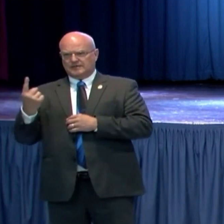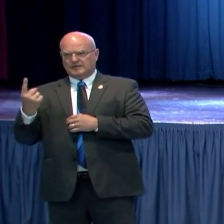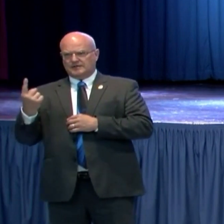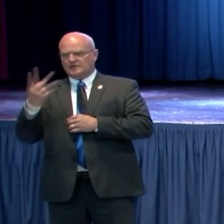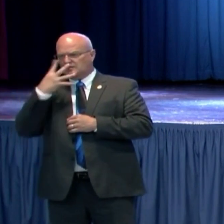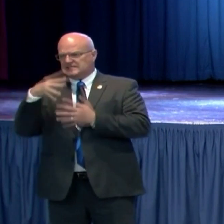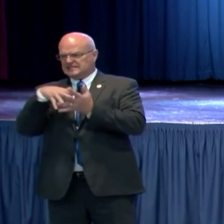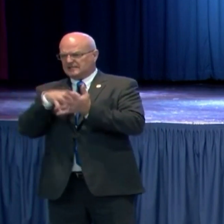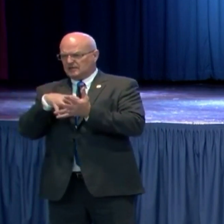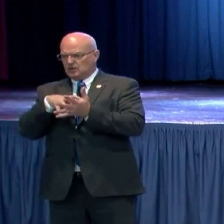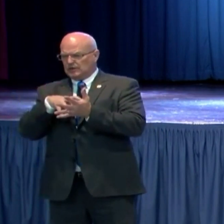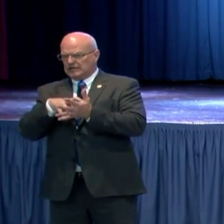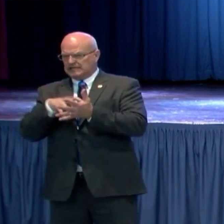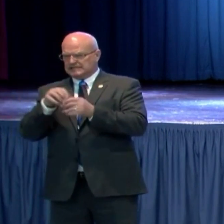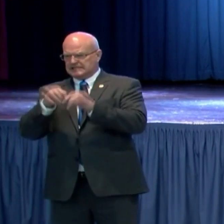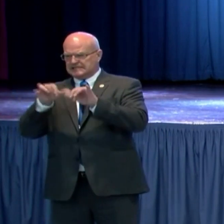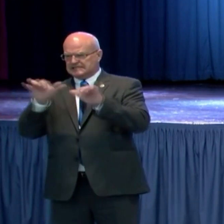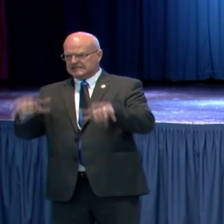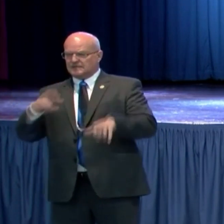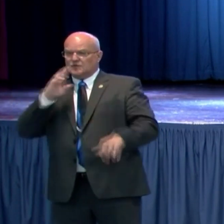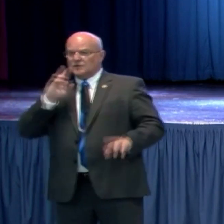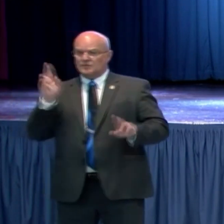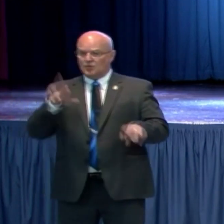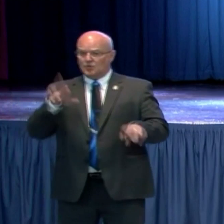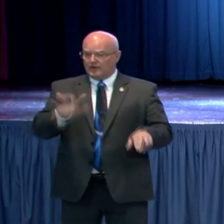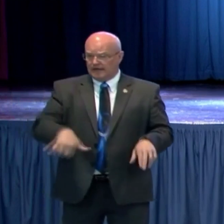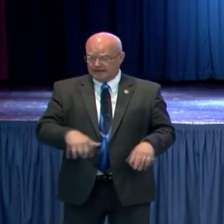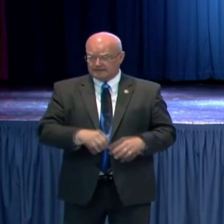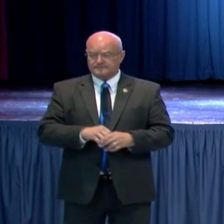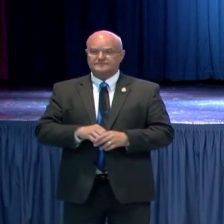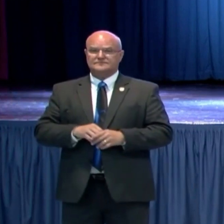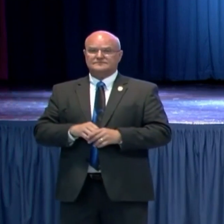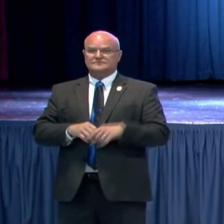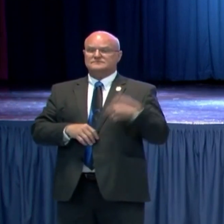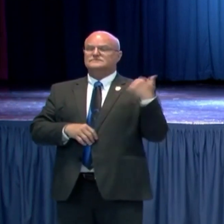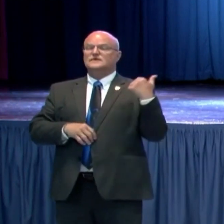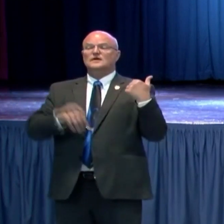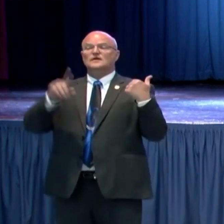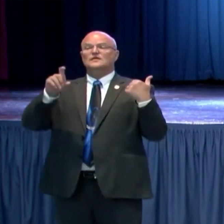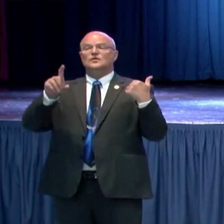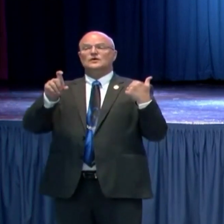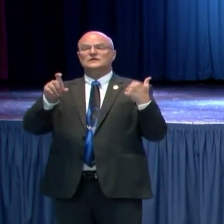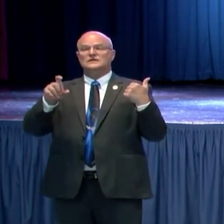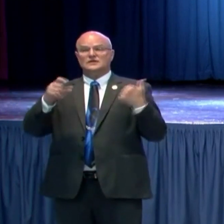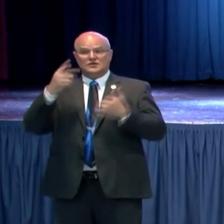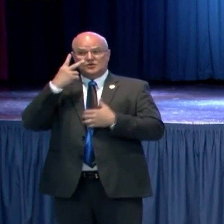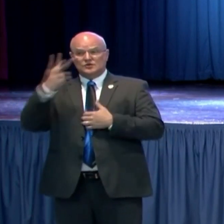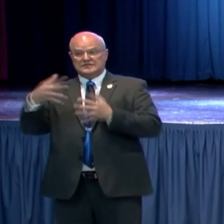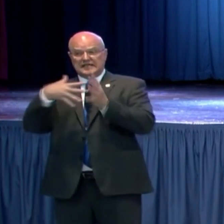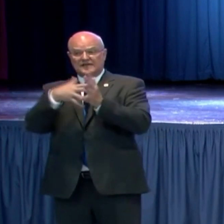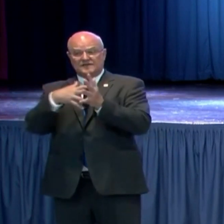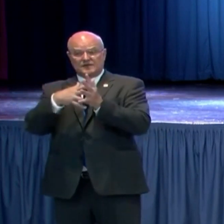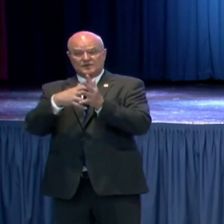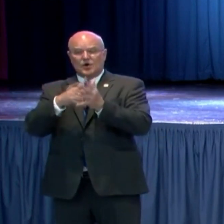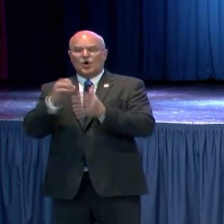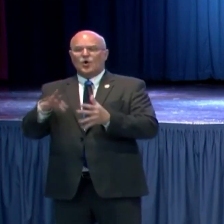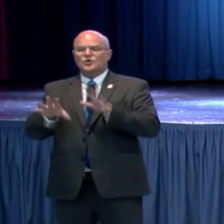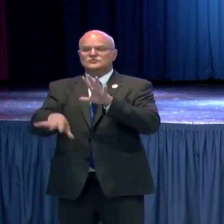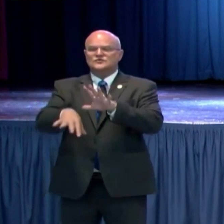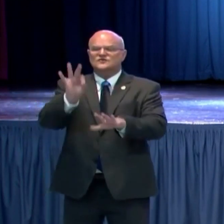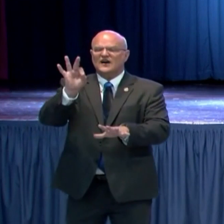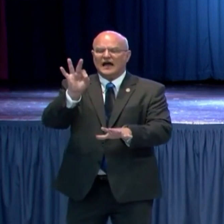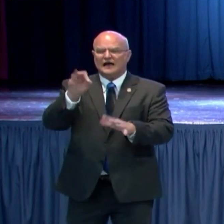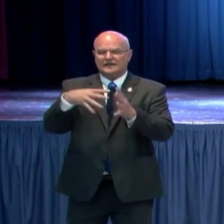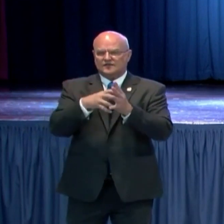see a vulnerability, shouldn't you report it? Well, the question is, do you see a vulnerability or did you